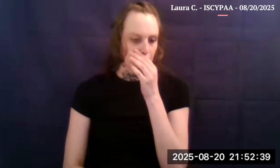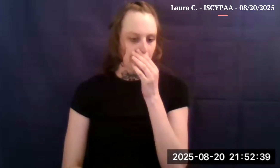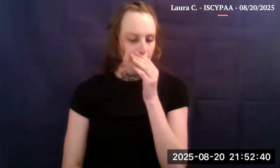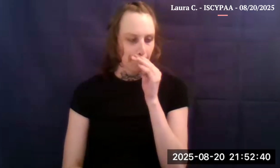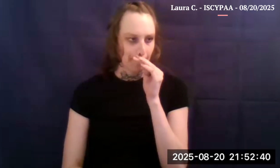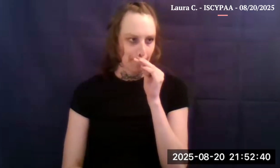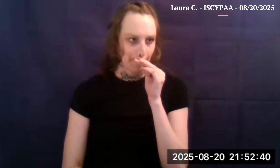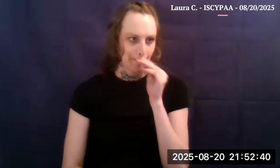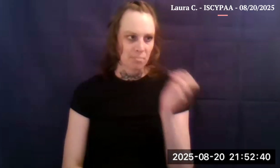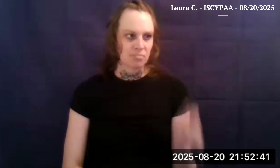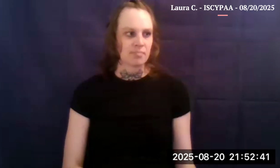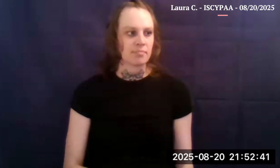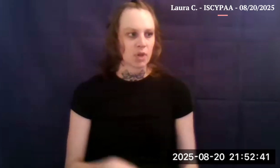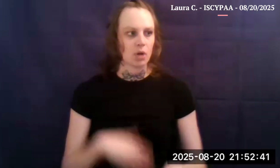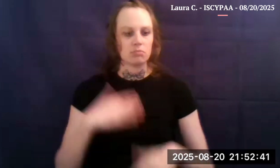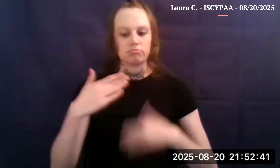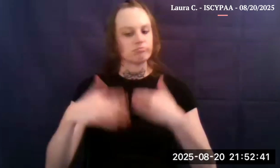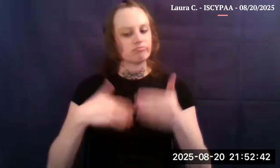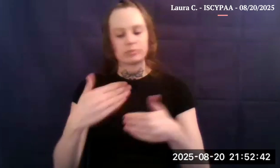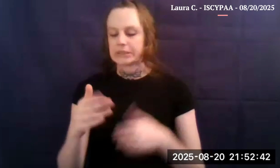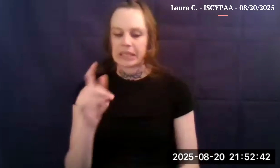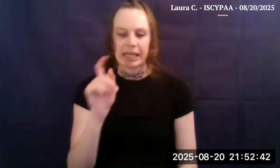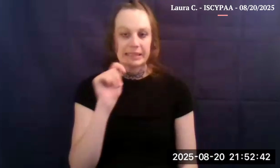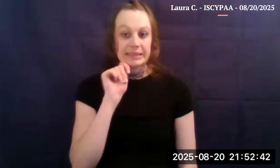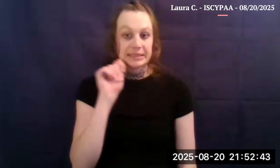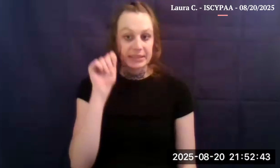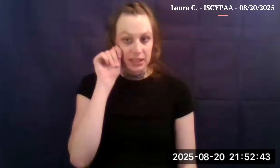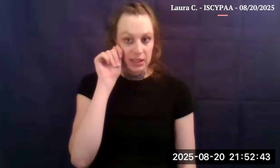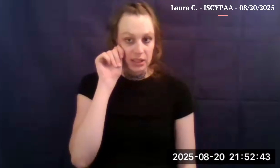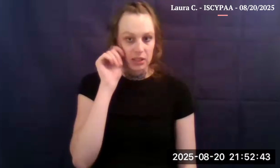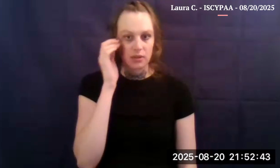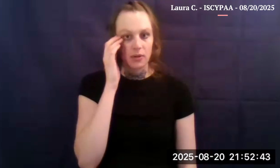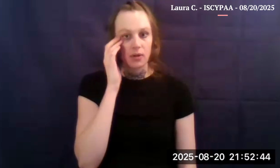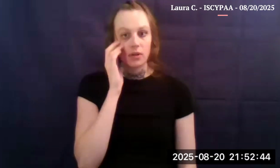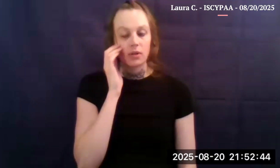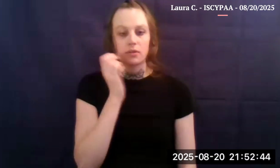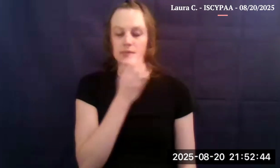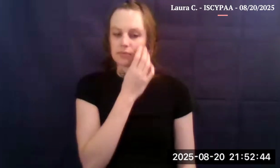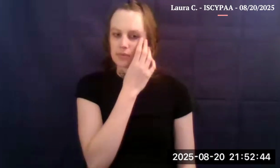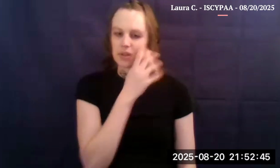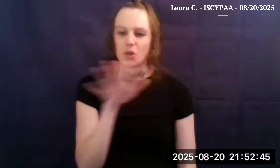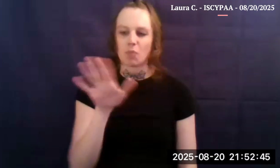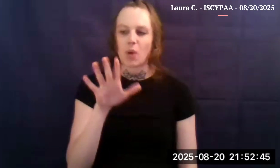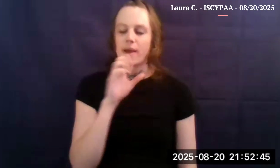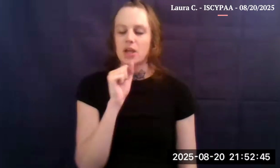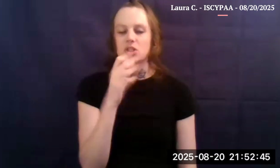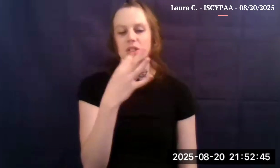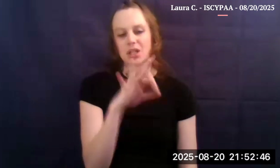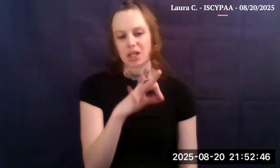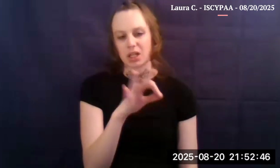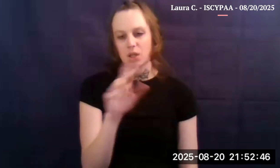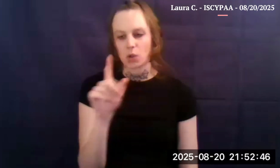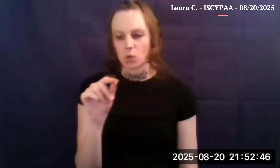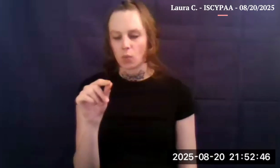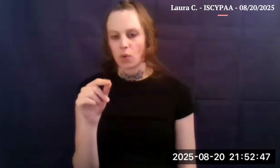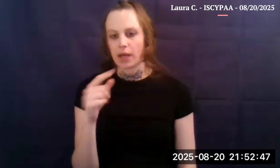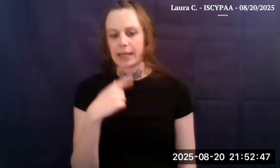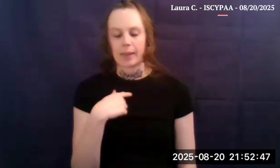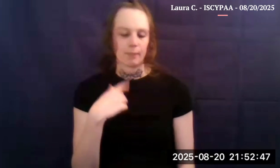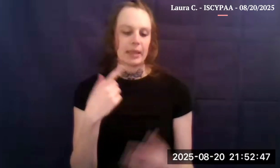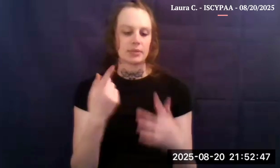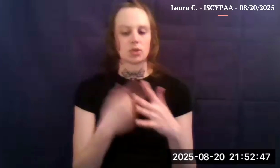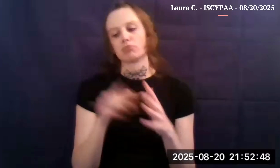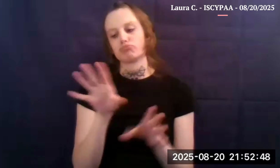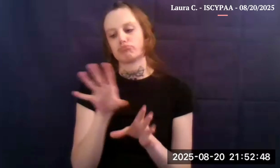I went through the whole teenage years. When I was about 19, 20, I moved on to the harder stuff.